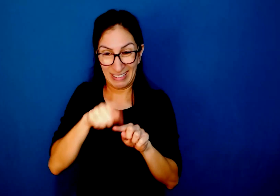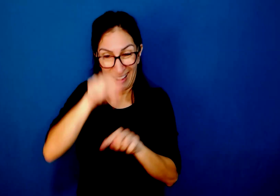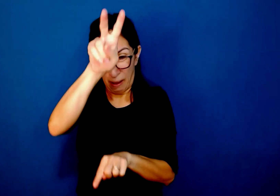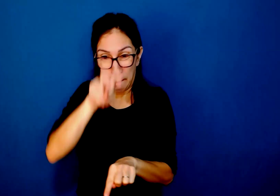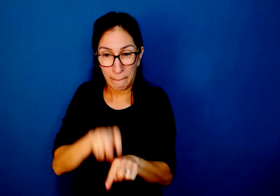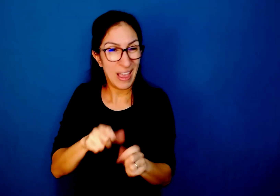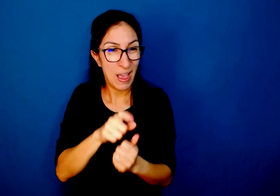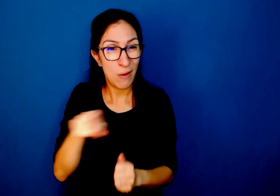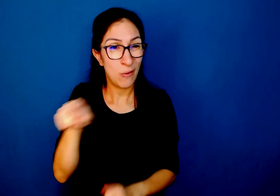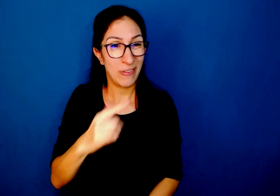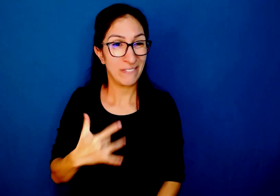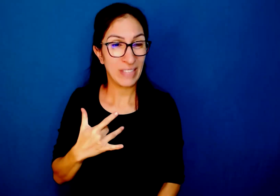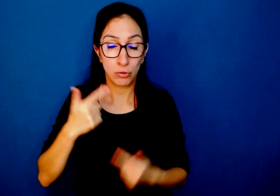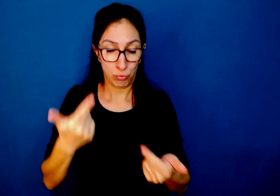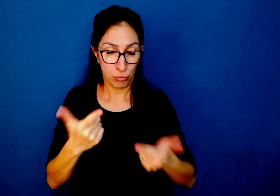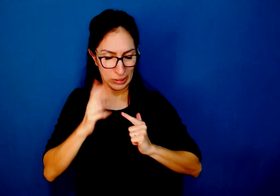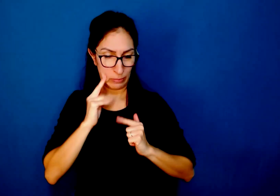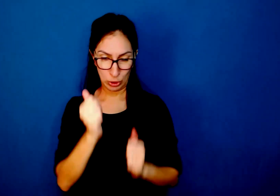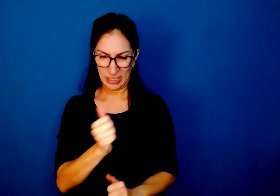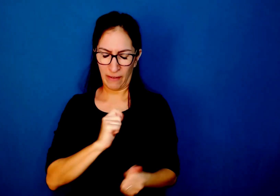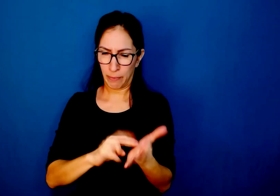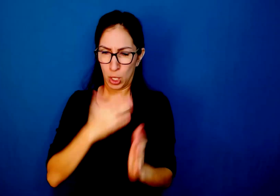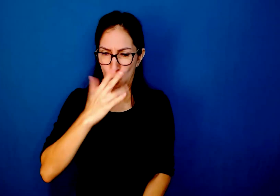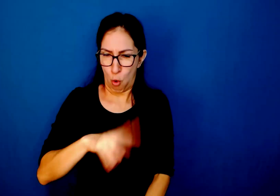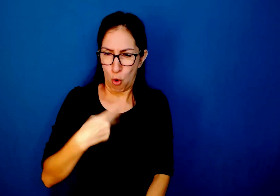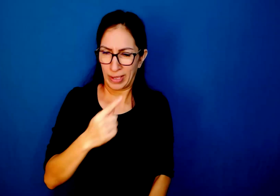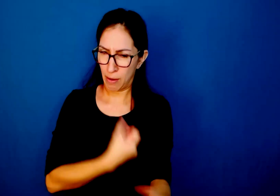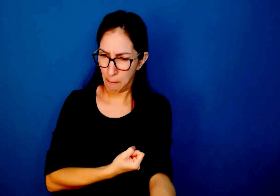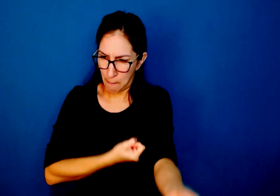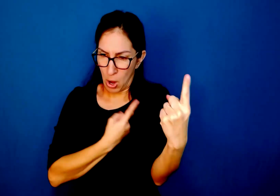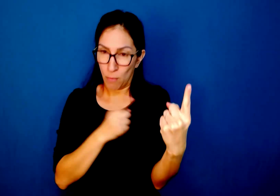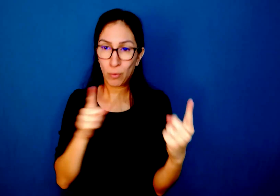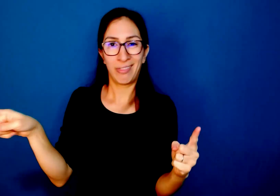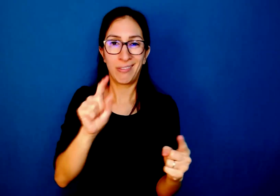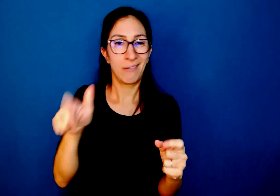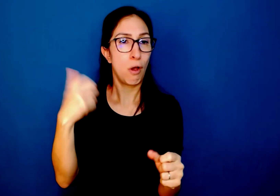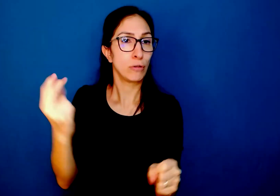build empathy for users and ensure that you make things better for everyone.